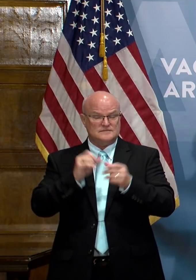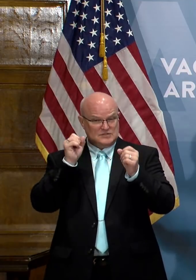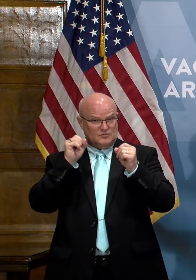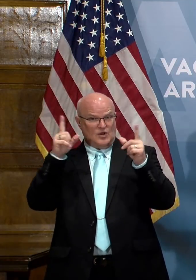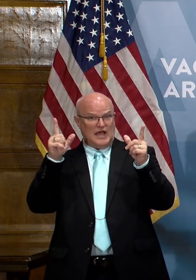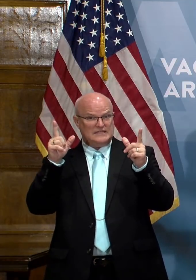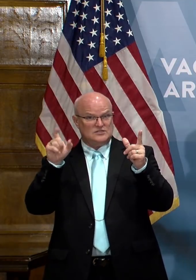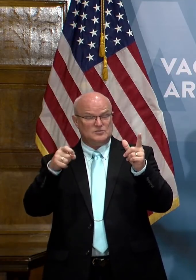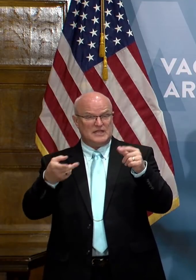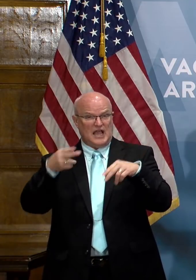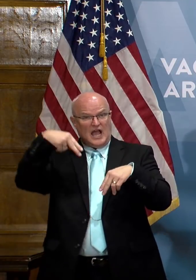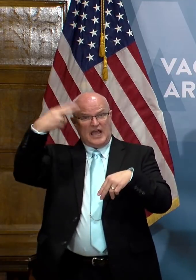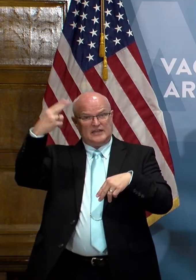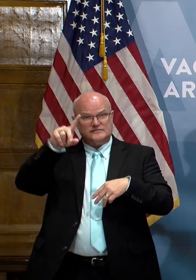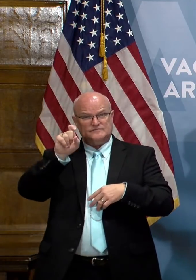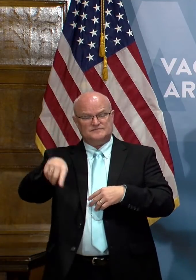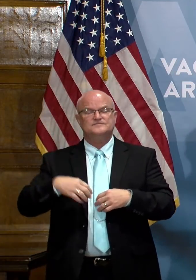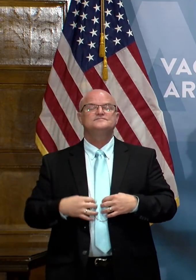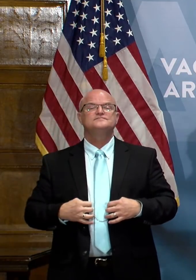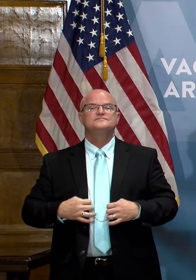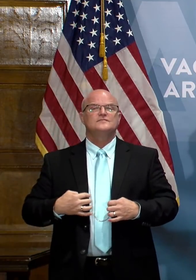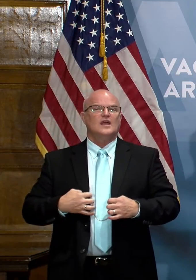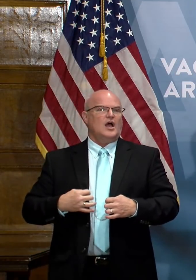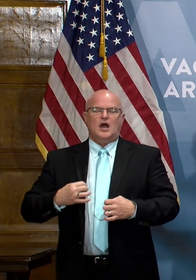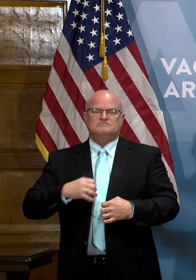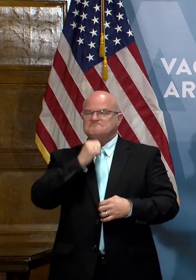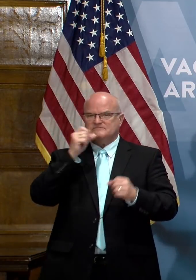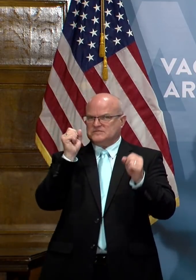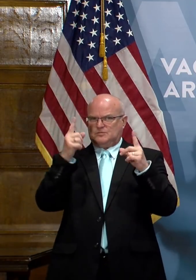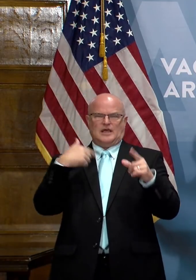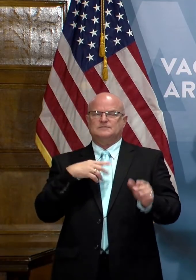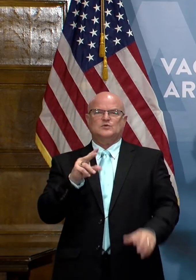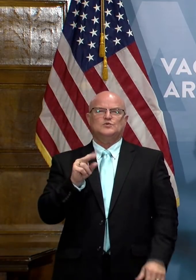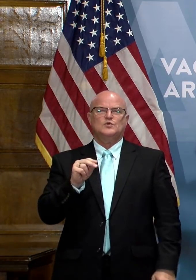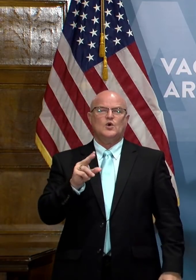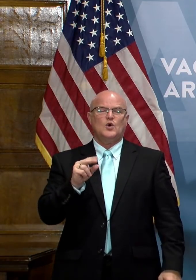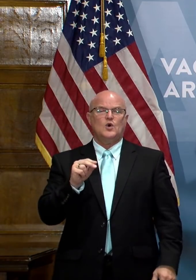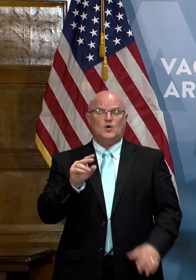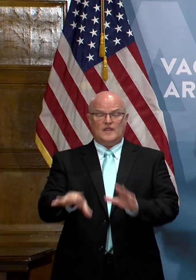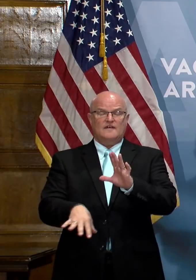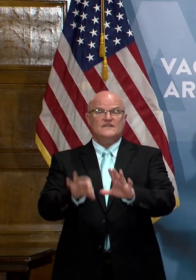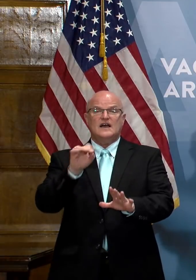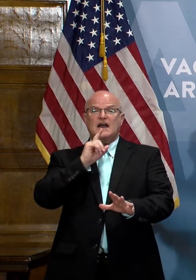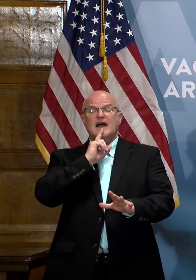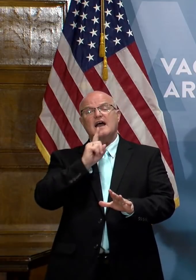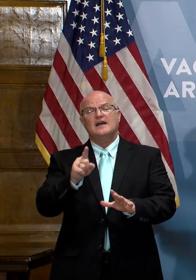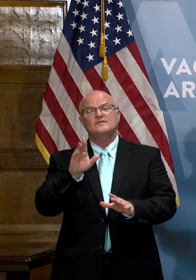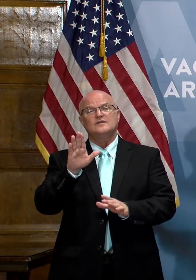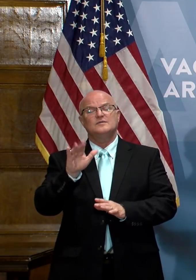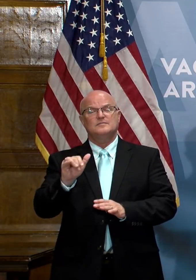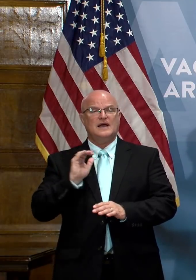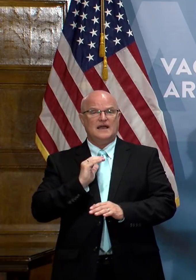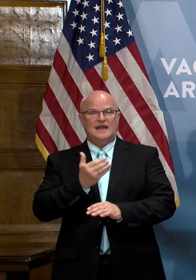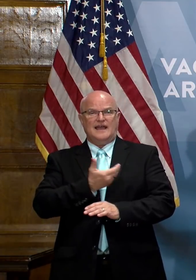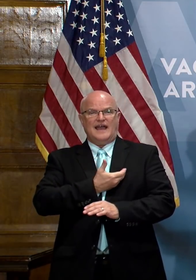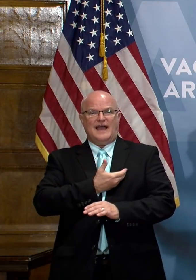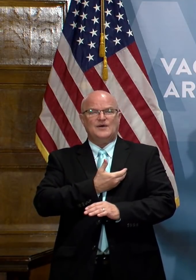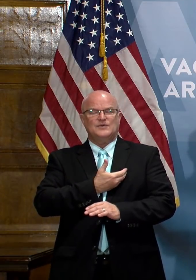surprising? Should that be higher? No, it's not surprising. So the findings actually are by